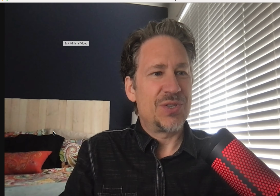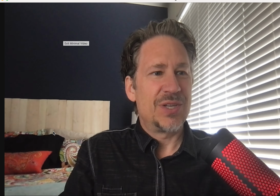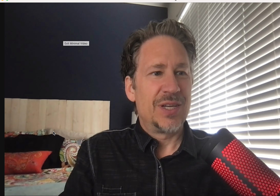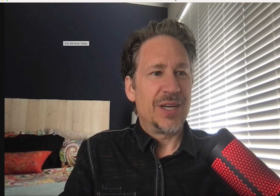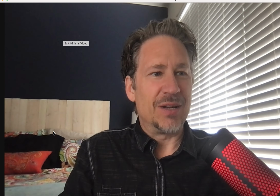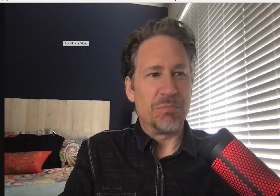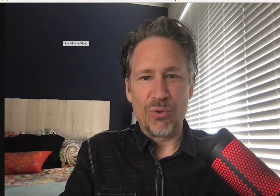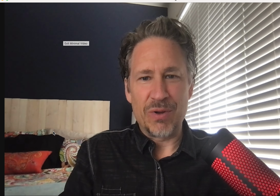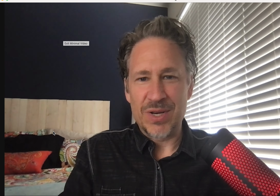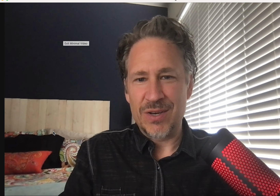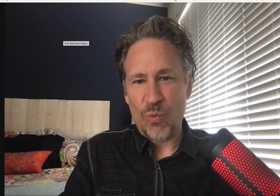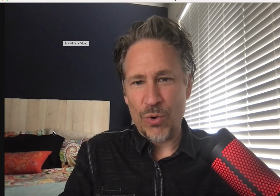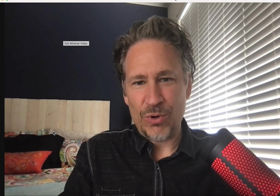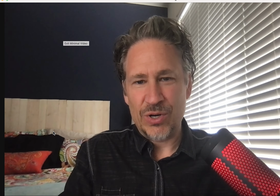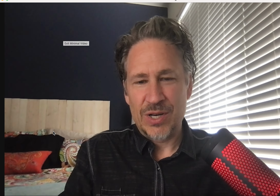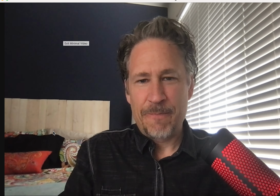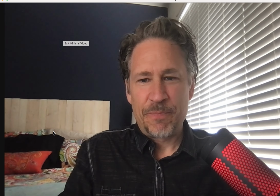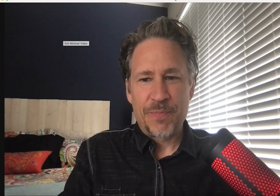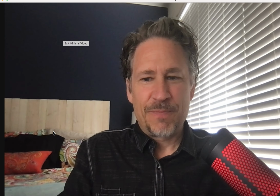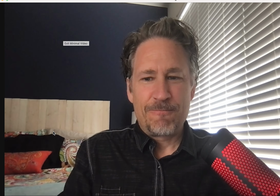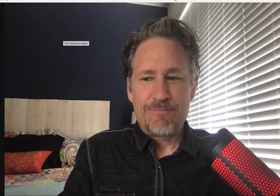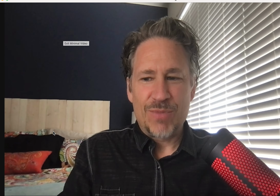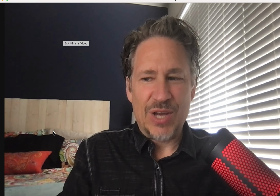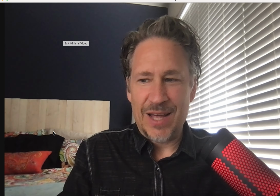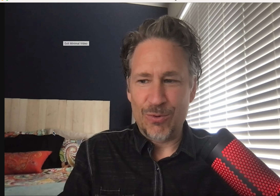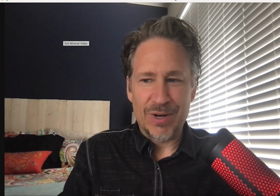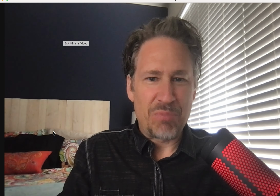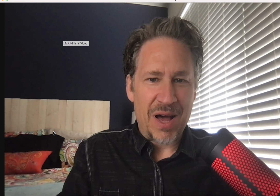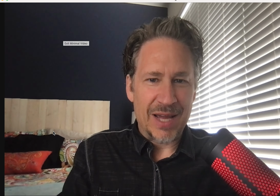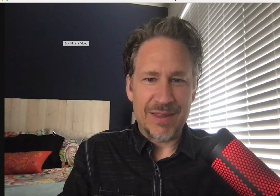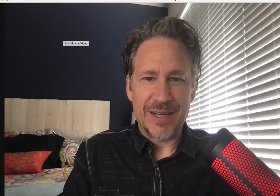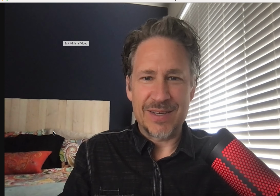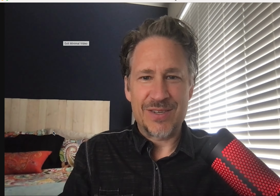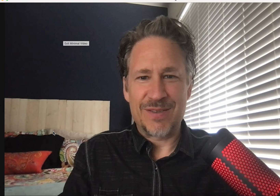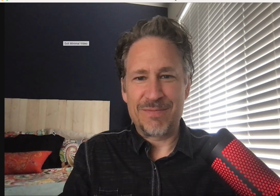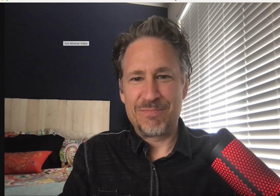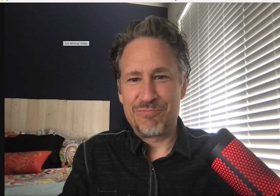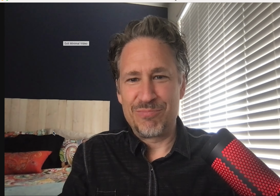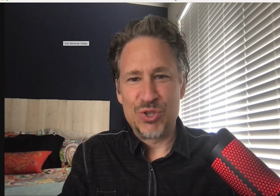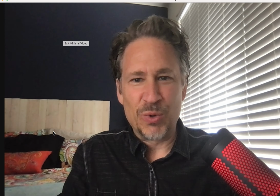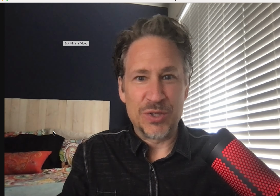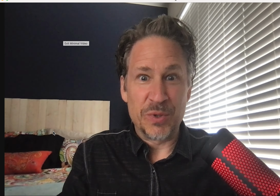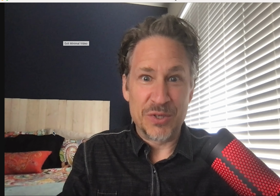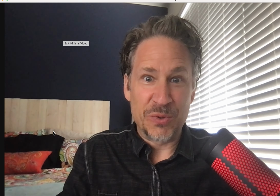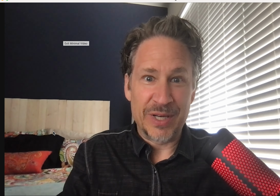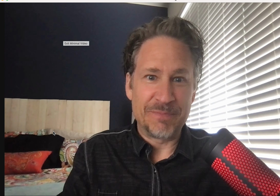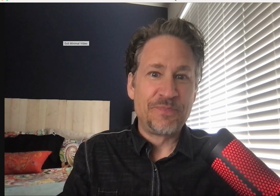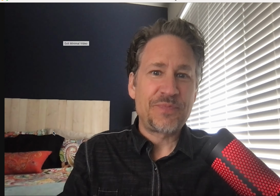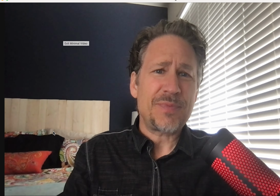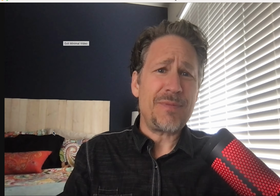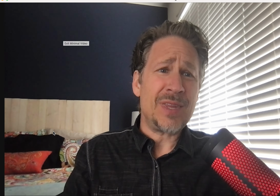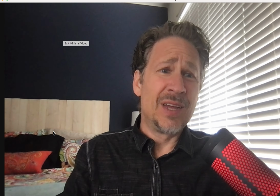relationships, in employment, in work, gathering, buying things,